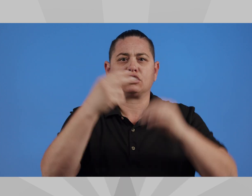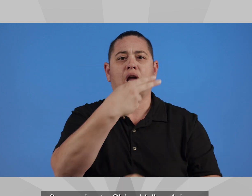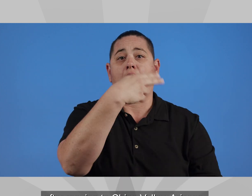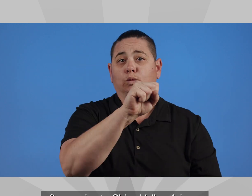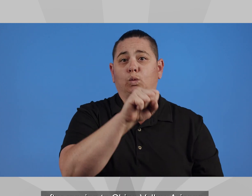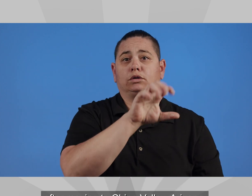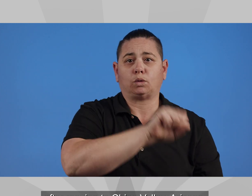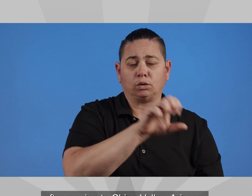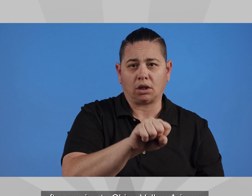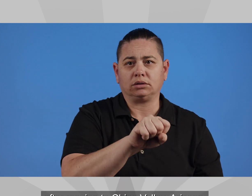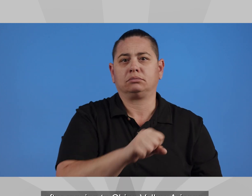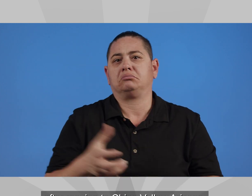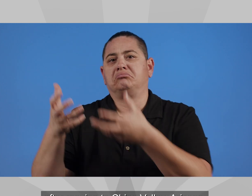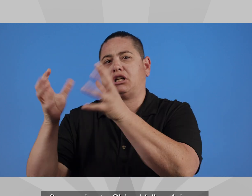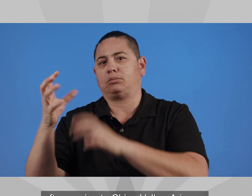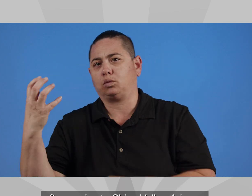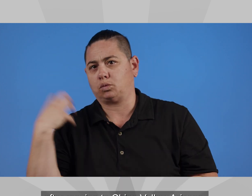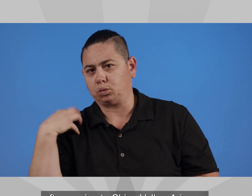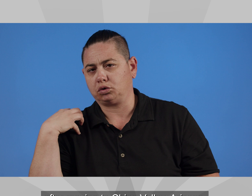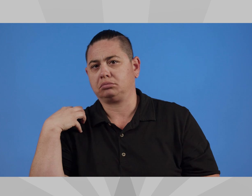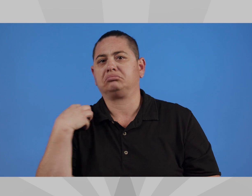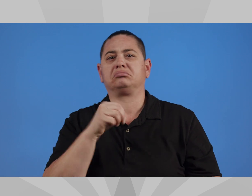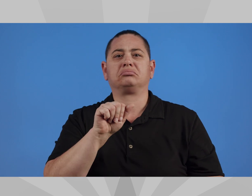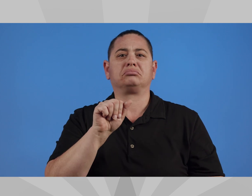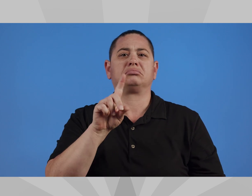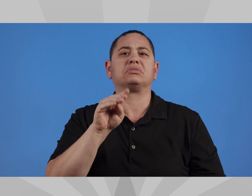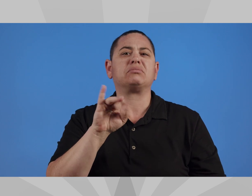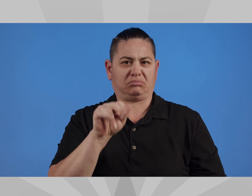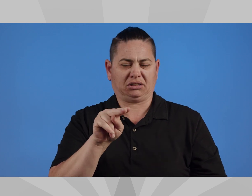2019, after moving to Chino Valley, Arizona.